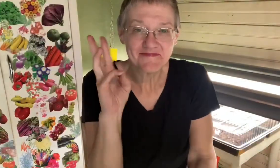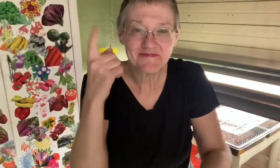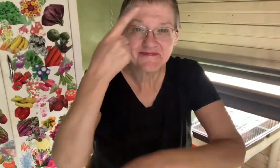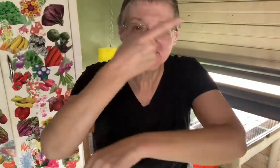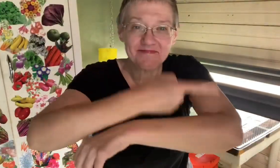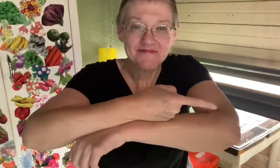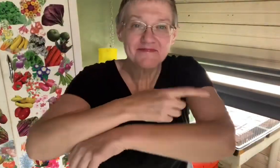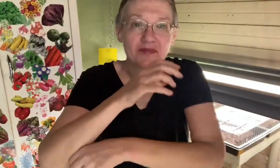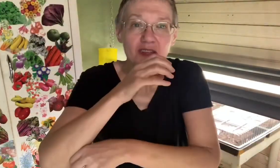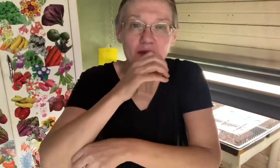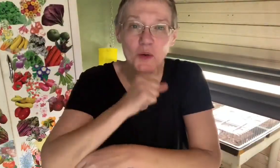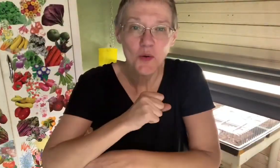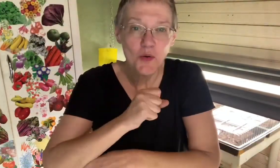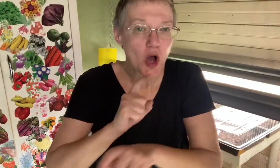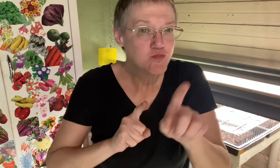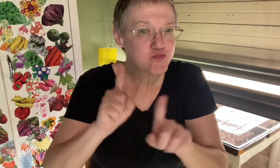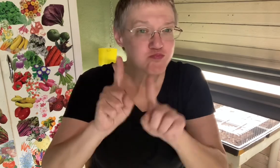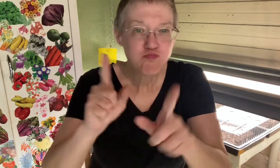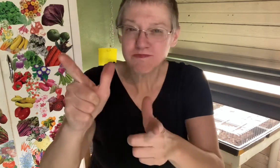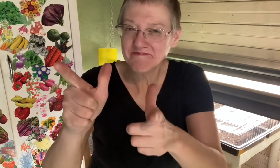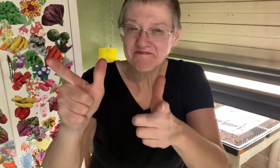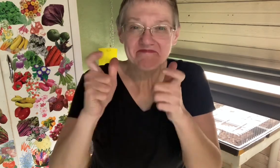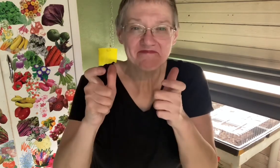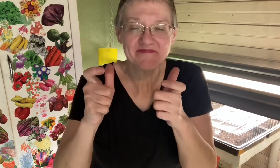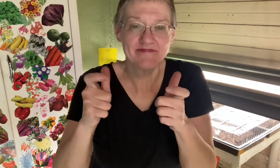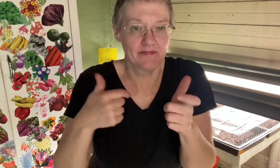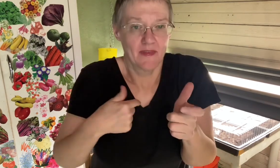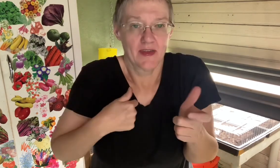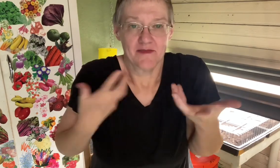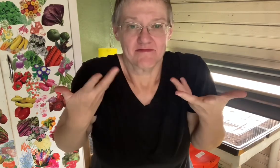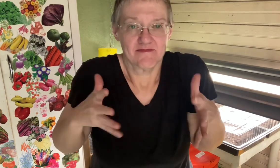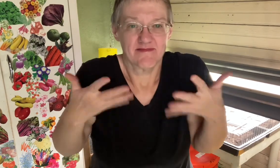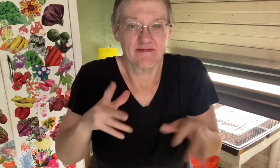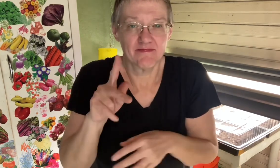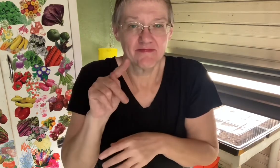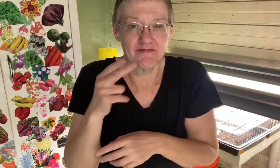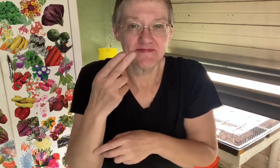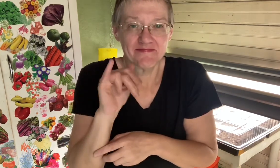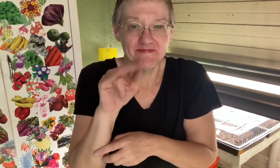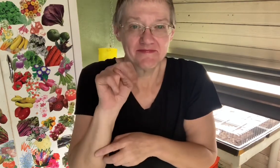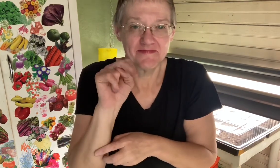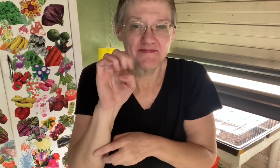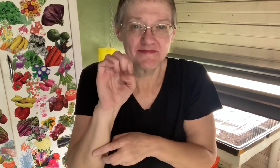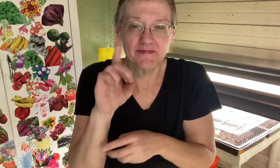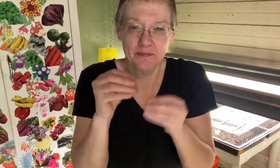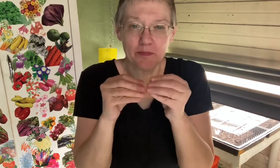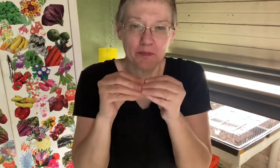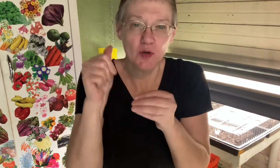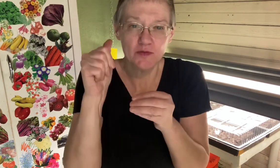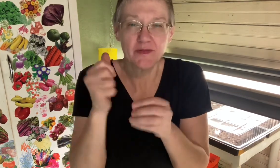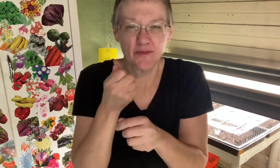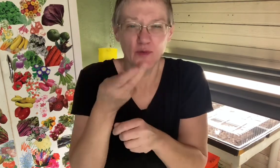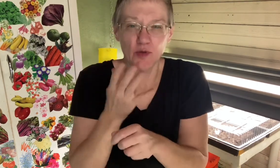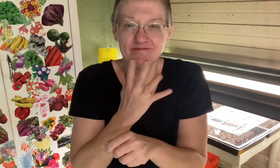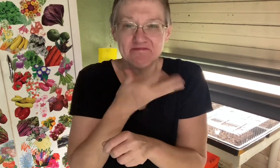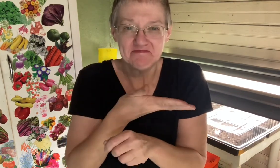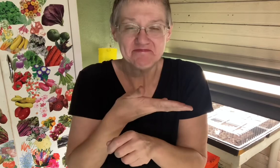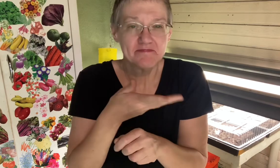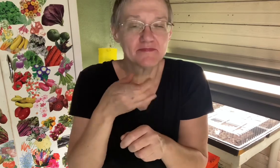Now the onion seeds were sown 16 days ago. They've germinated quickly. I've